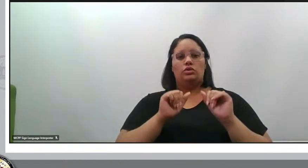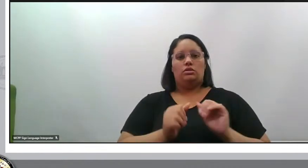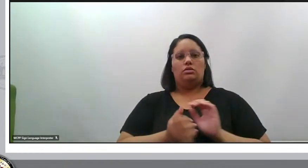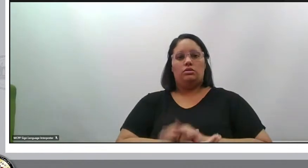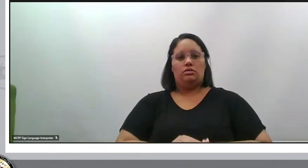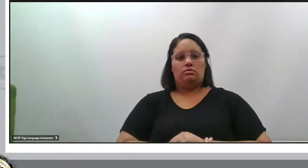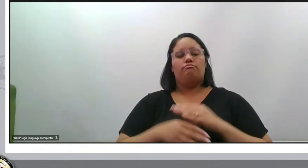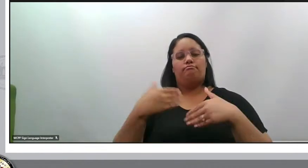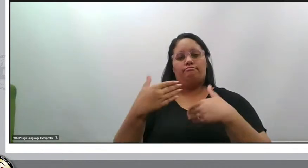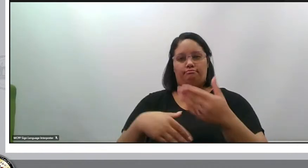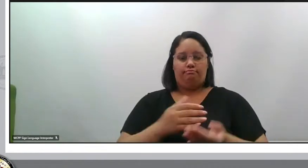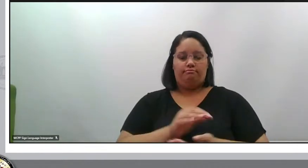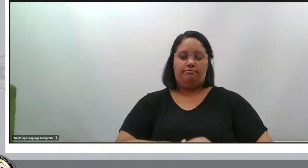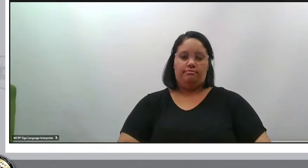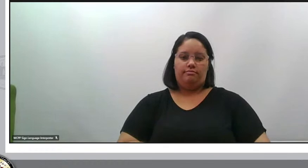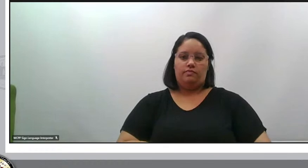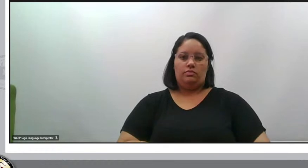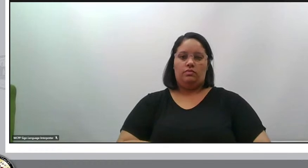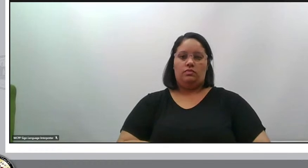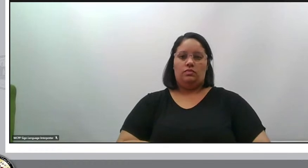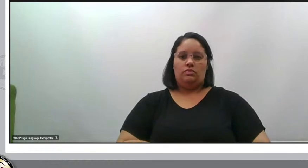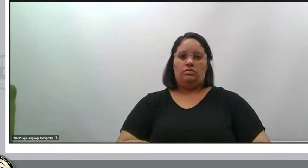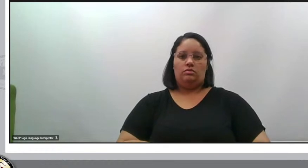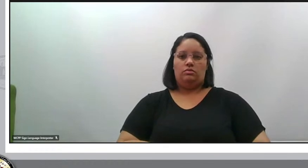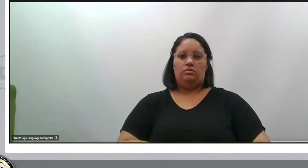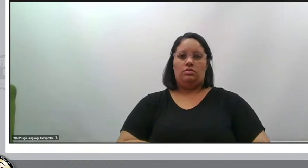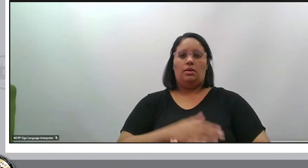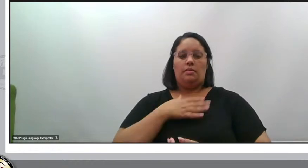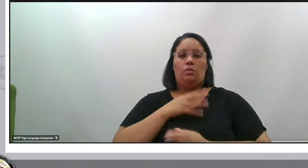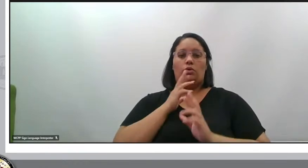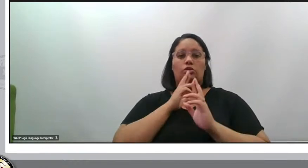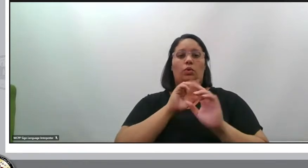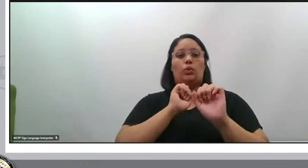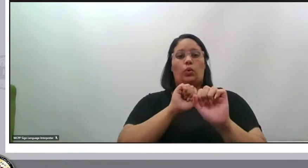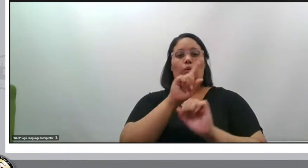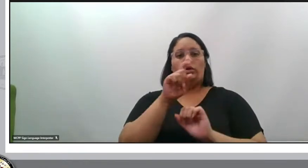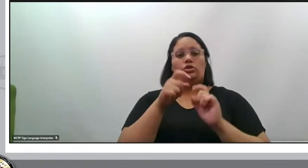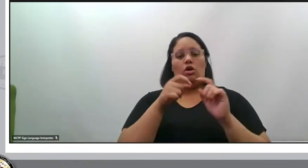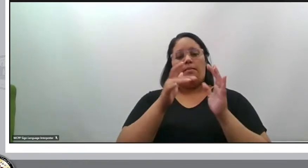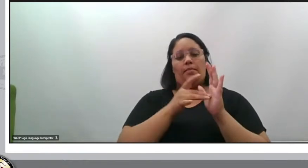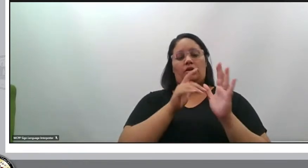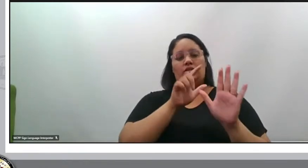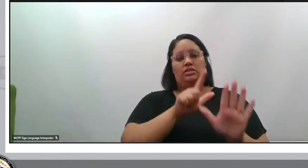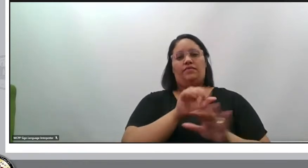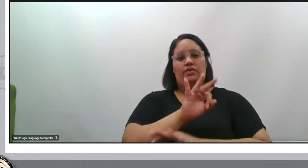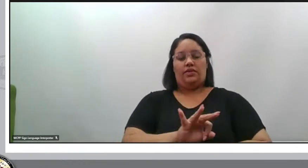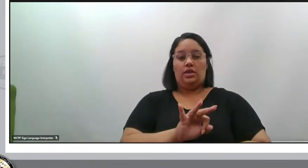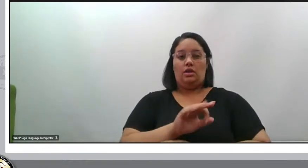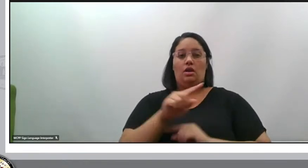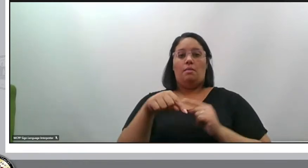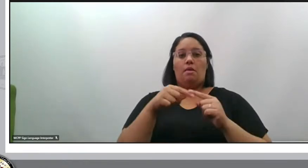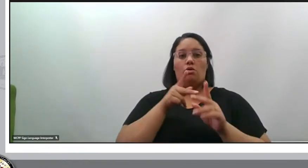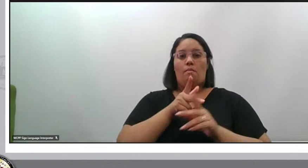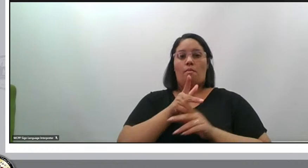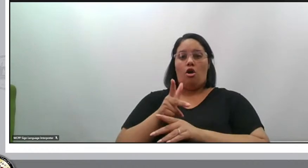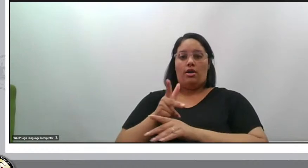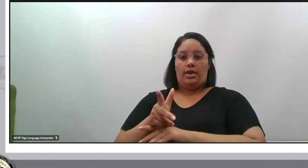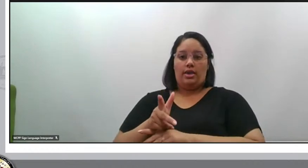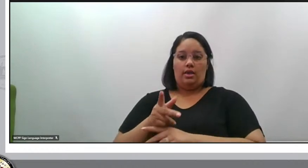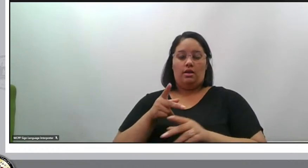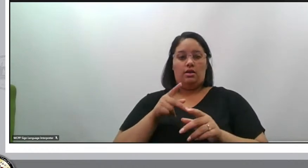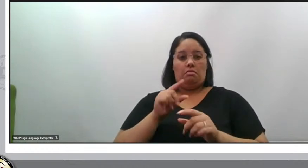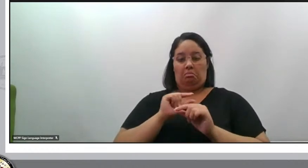Yes, please proceed. Chair, if I may respond to your question first on page 73 regarding why don't we have funds specifically with